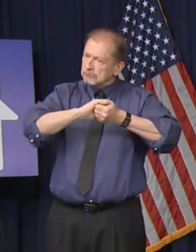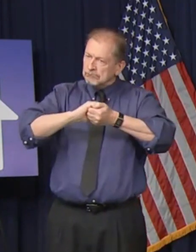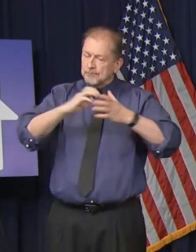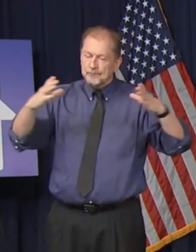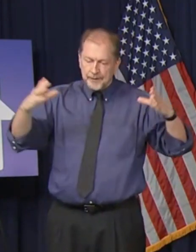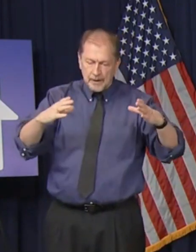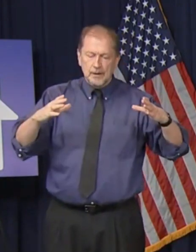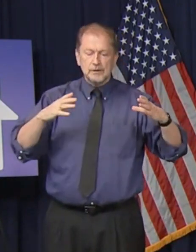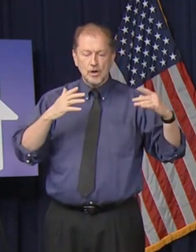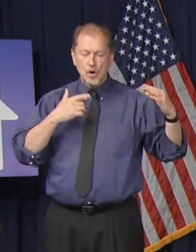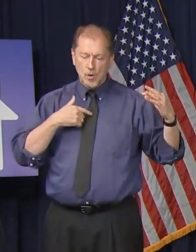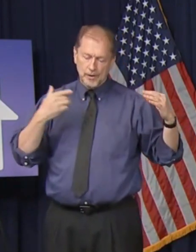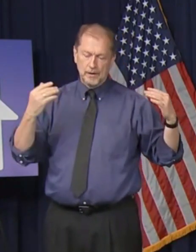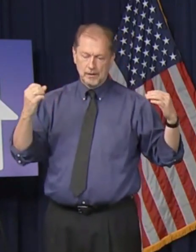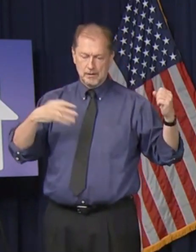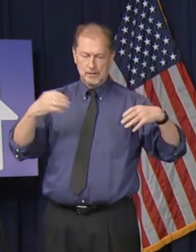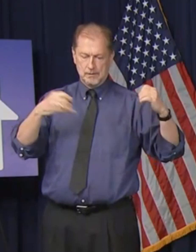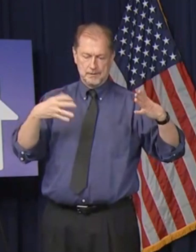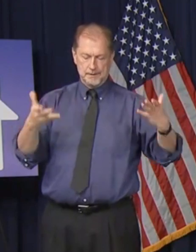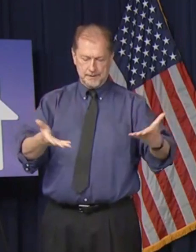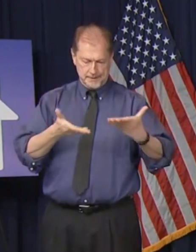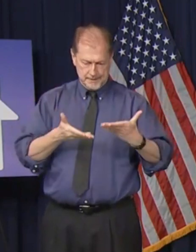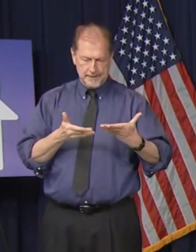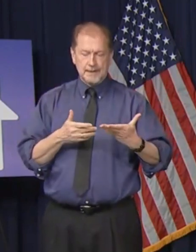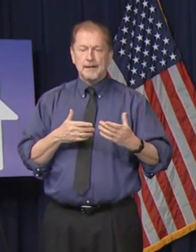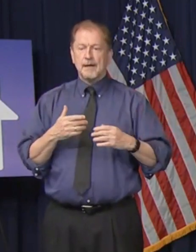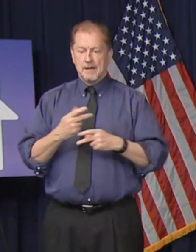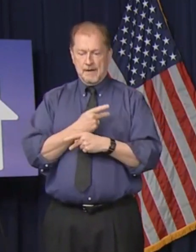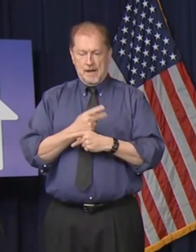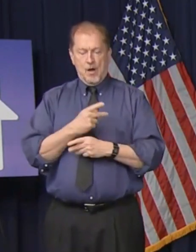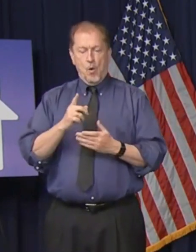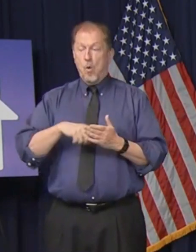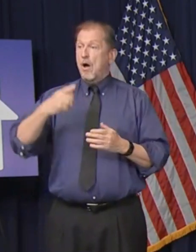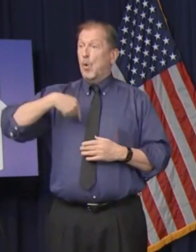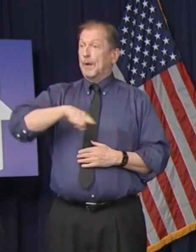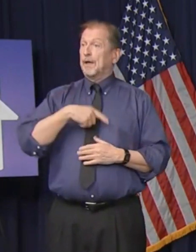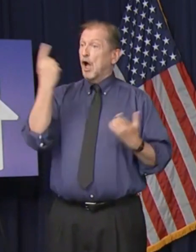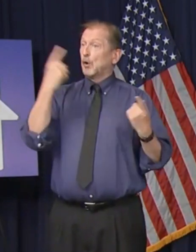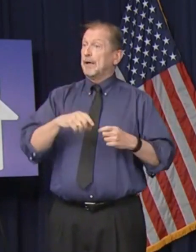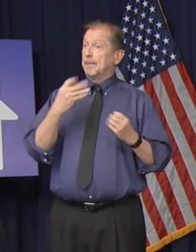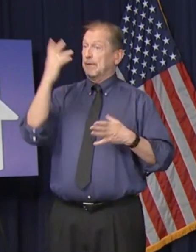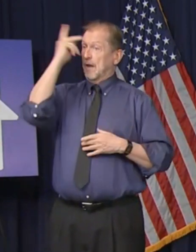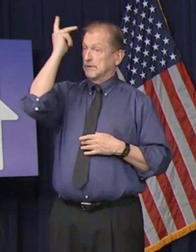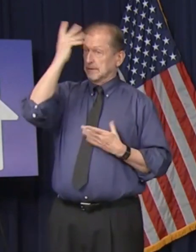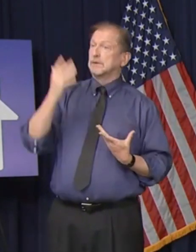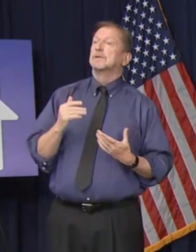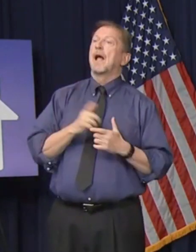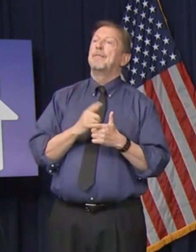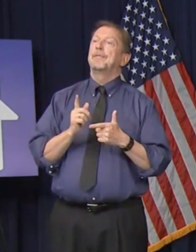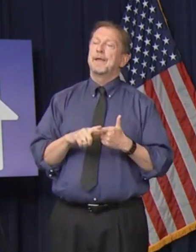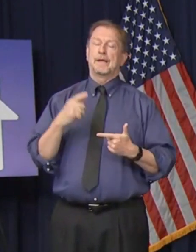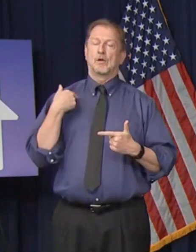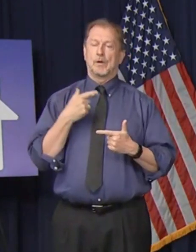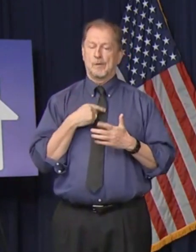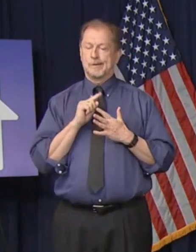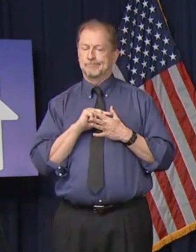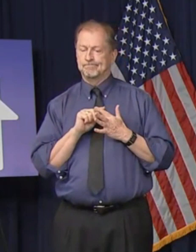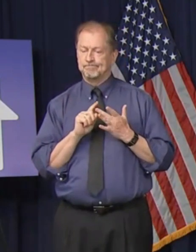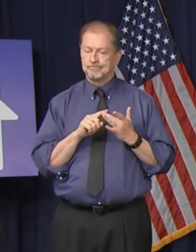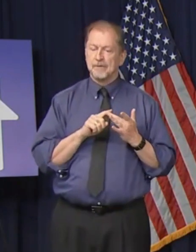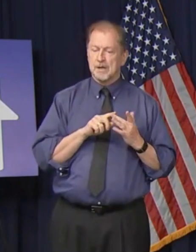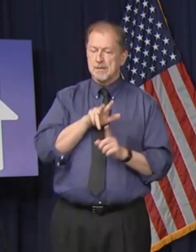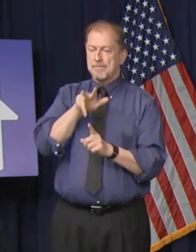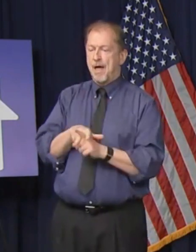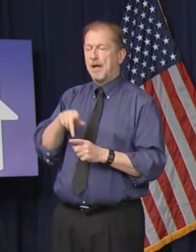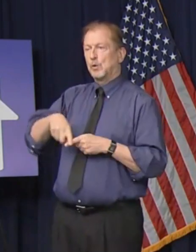the common interests that we have, and then look at the things that are good for Illinois